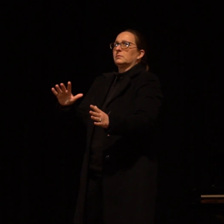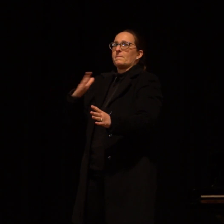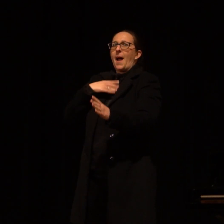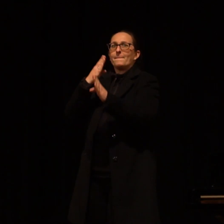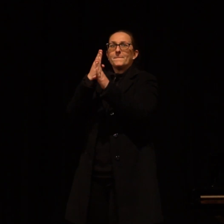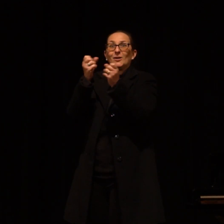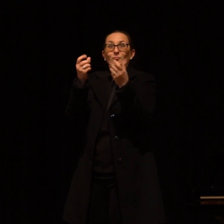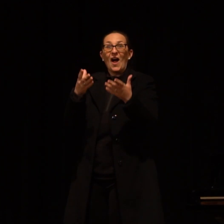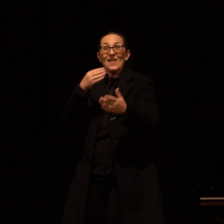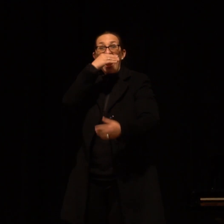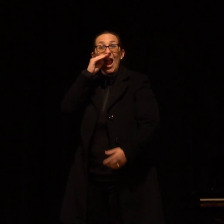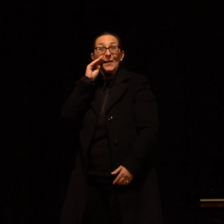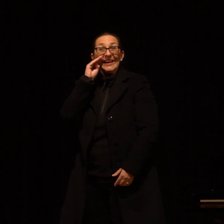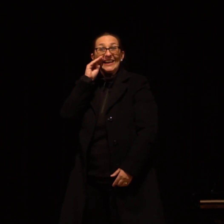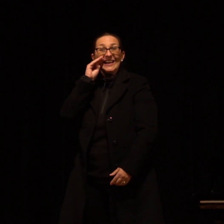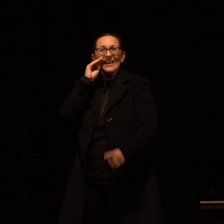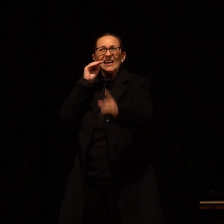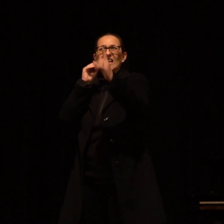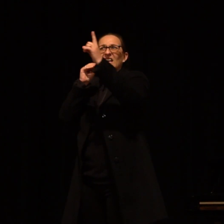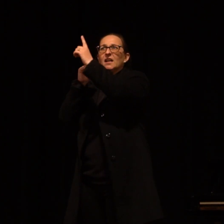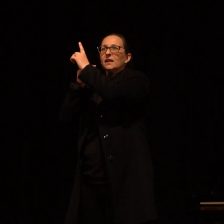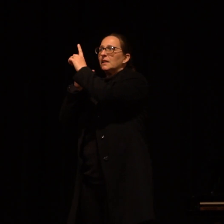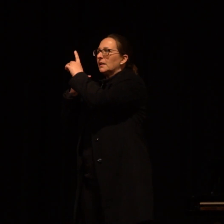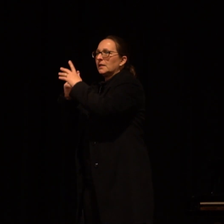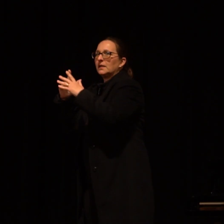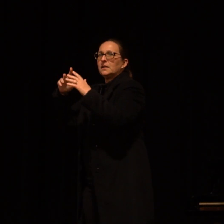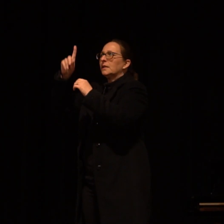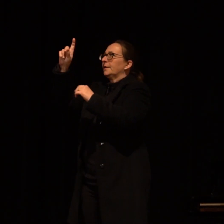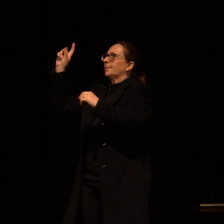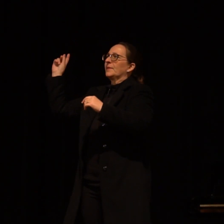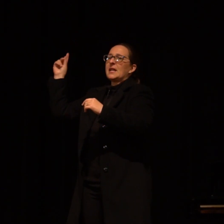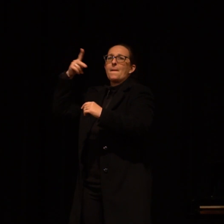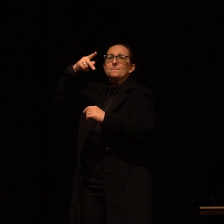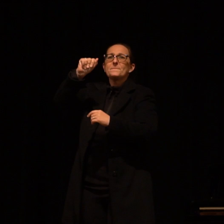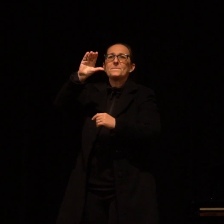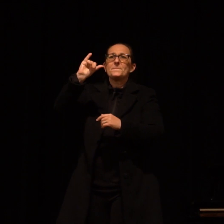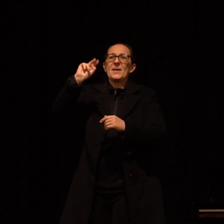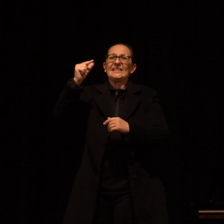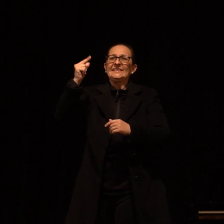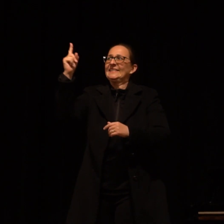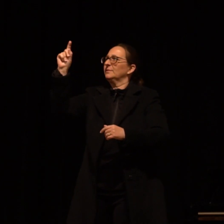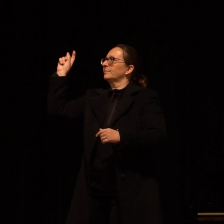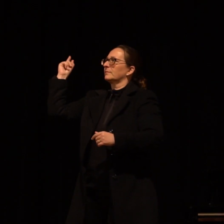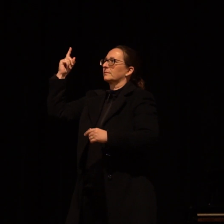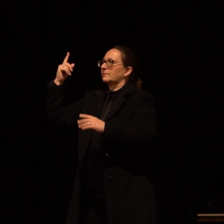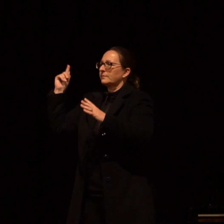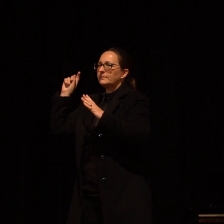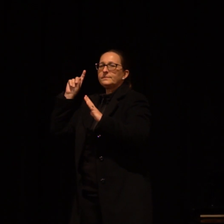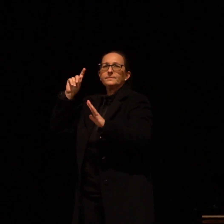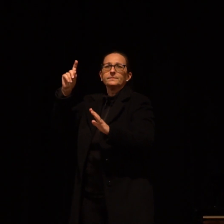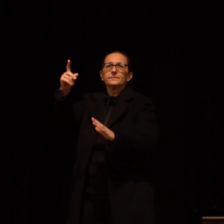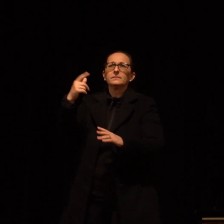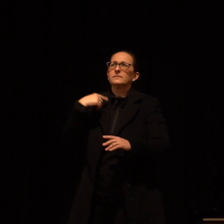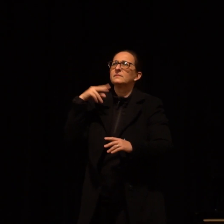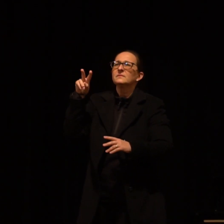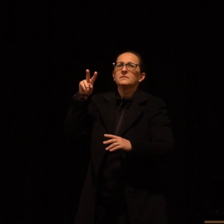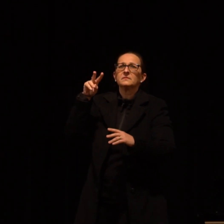freezing and it's cold. And Harry's pacing. Harry's pacing.